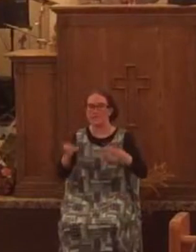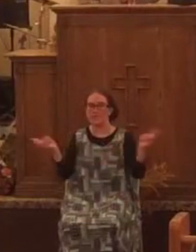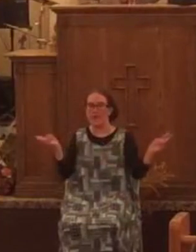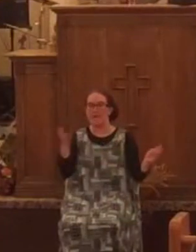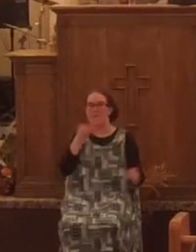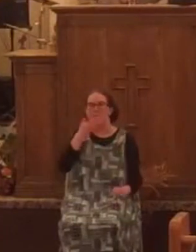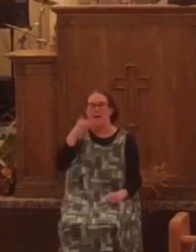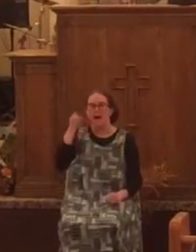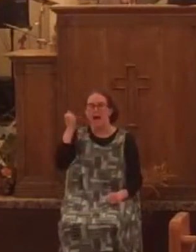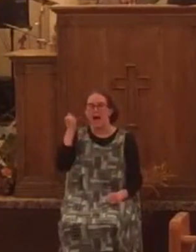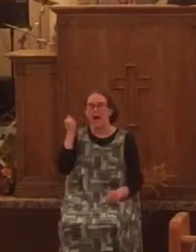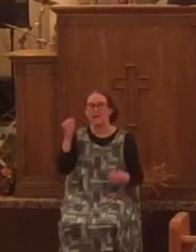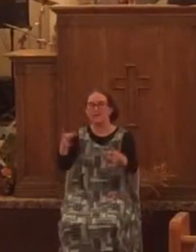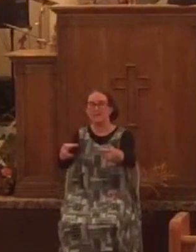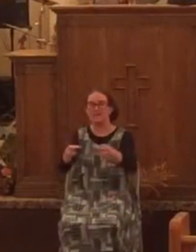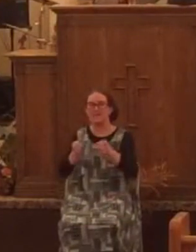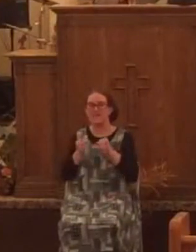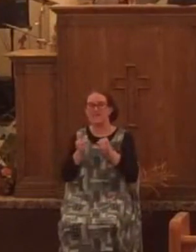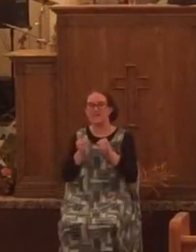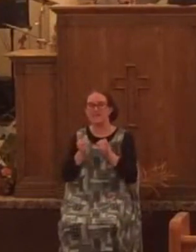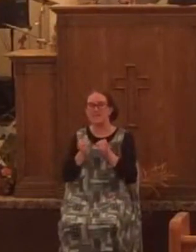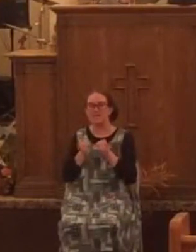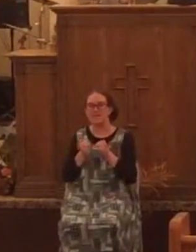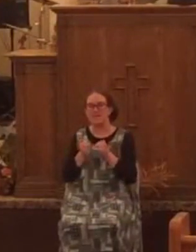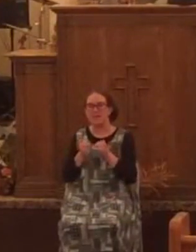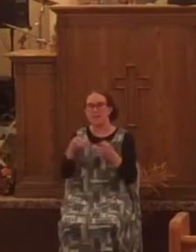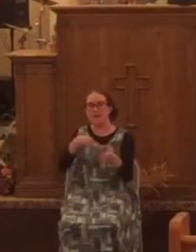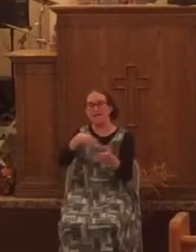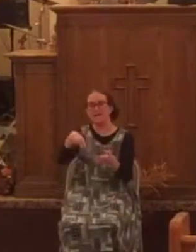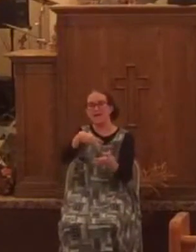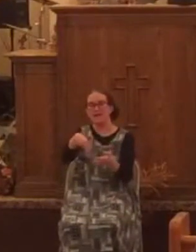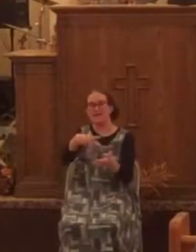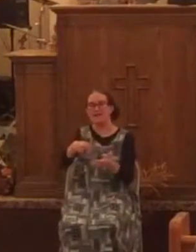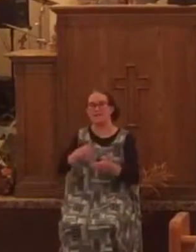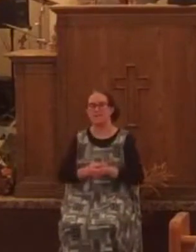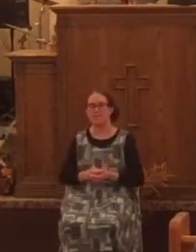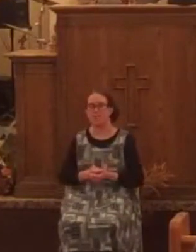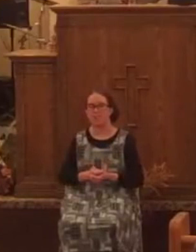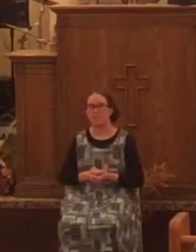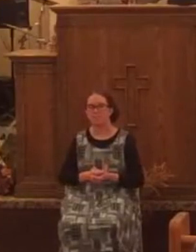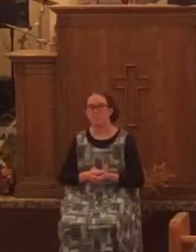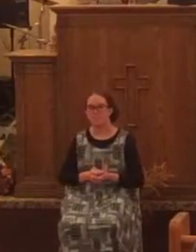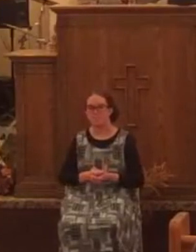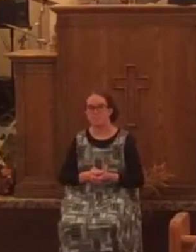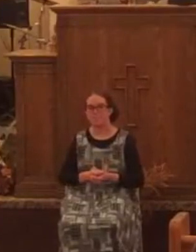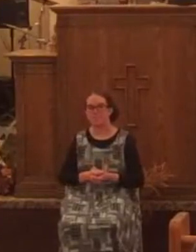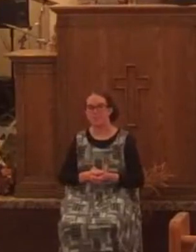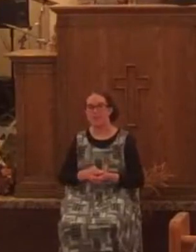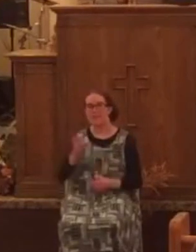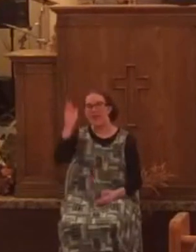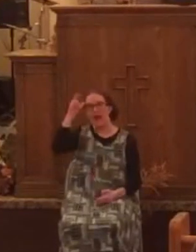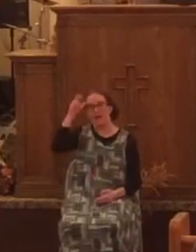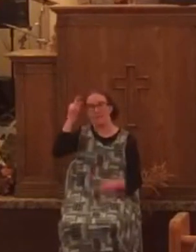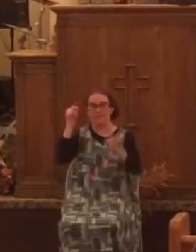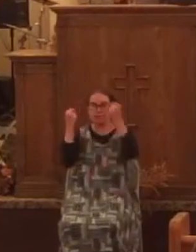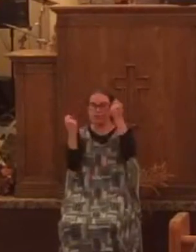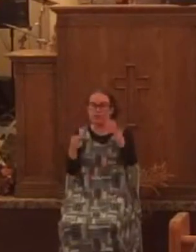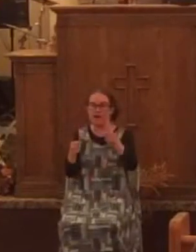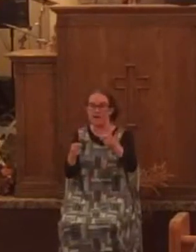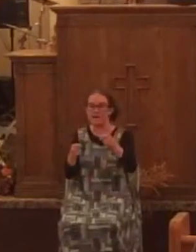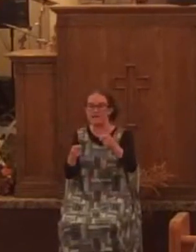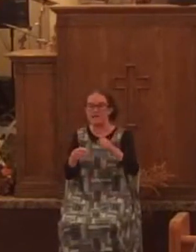best to steal, amen, my dance. Yeah. Huh? Amen. The enemy tries